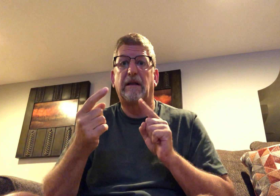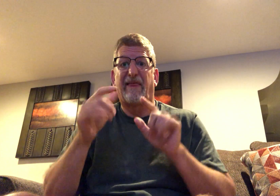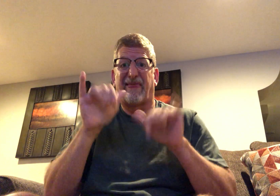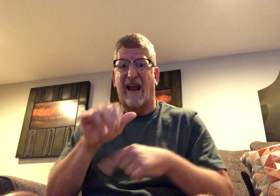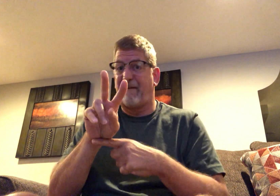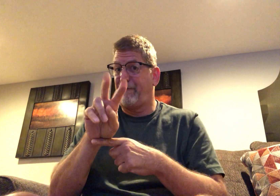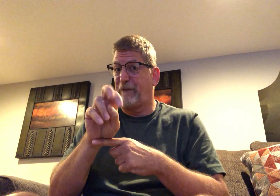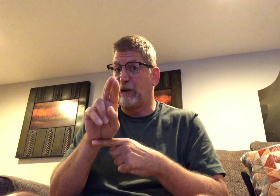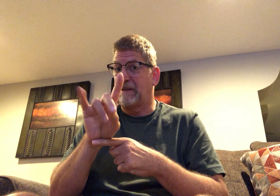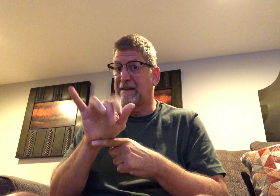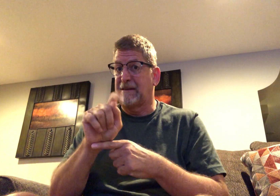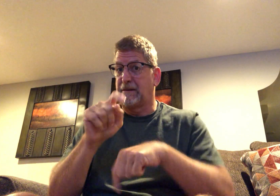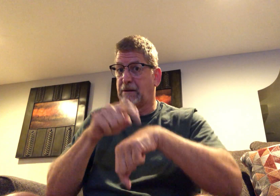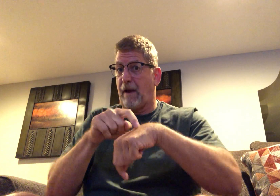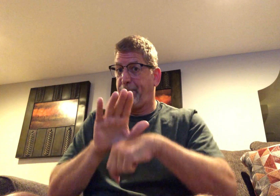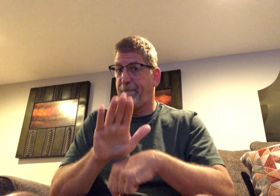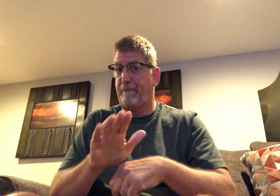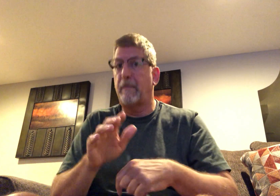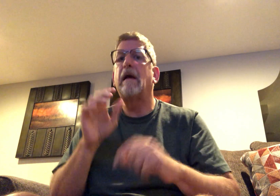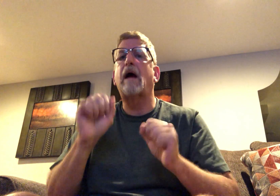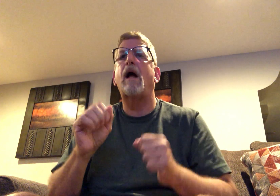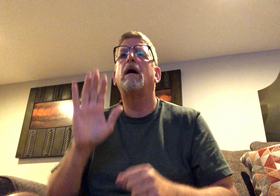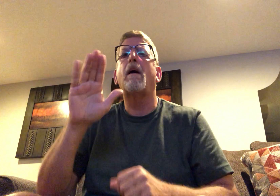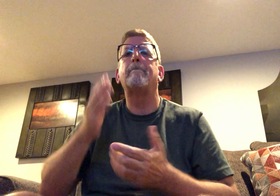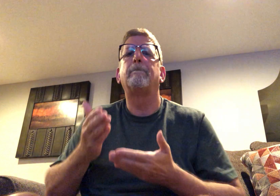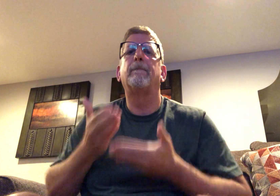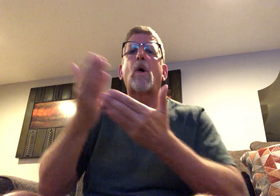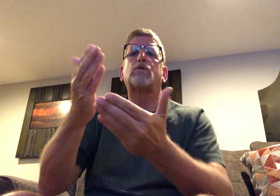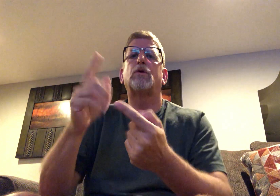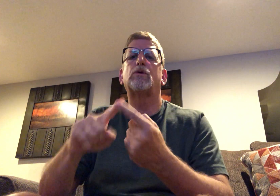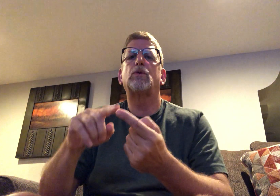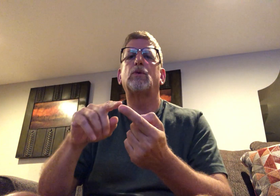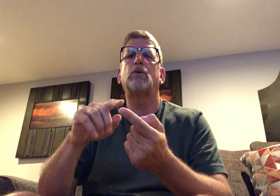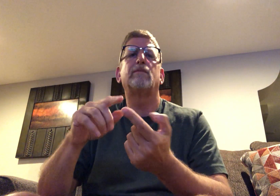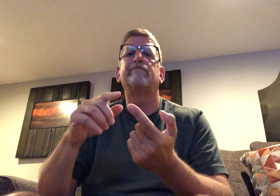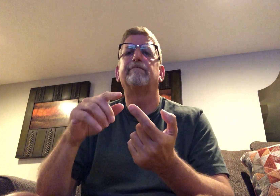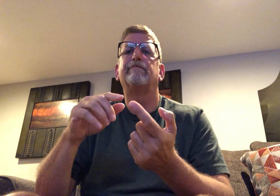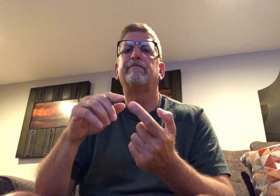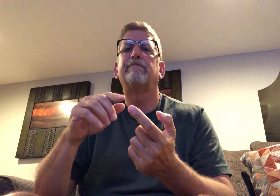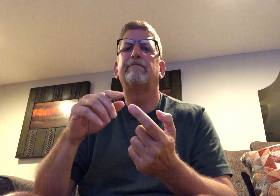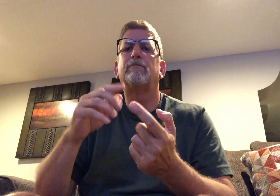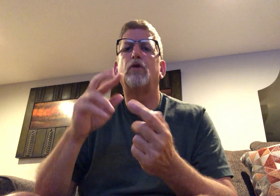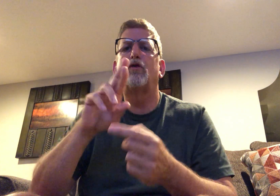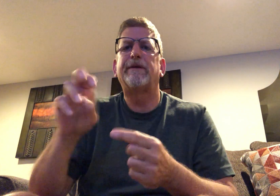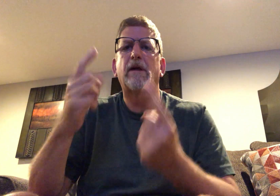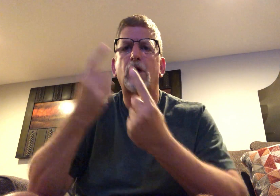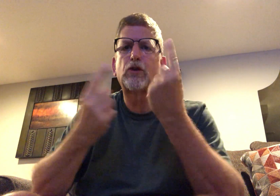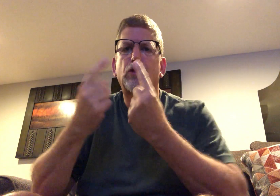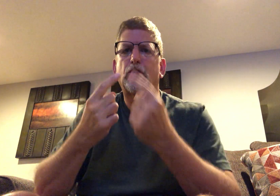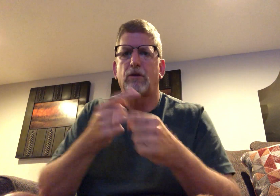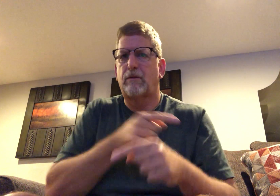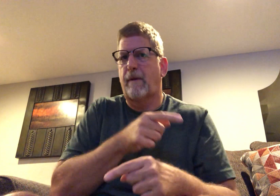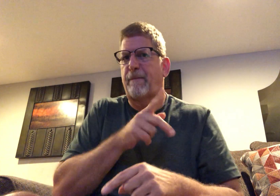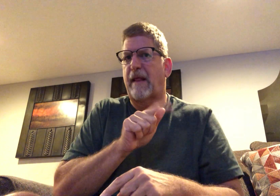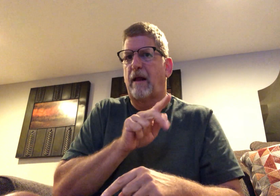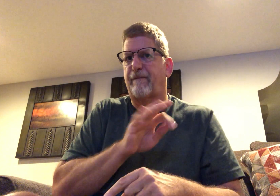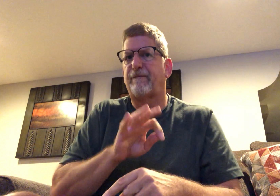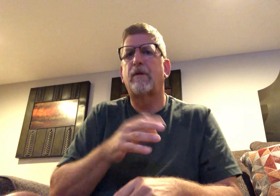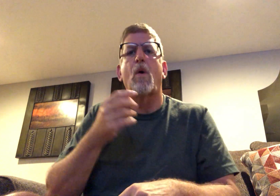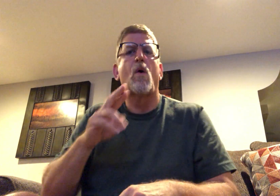was erroneous when I didn't say anything that's untrue yet by your own record. You said I What was did I say? investigating it for political purposes. I'm a